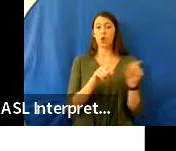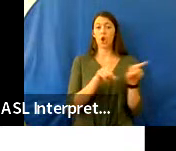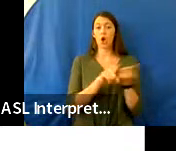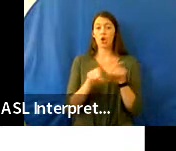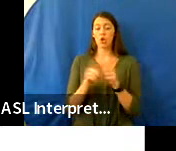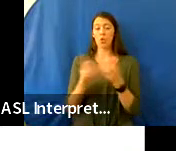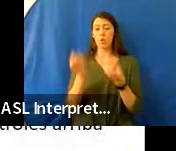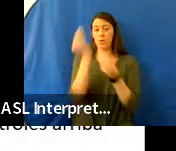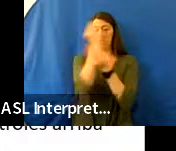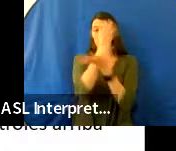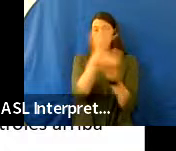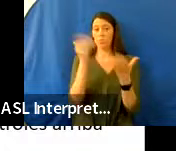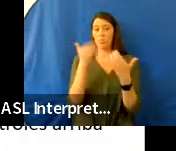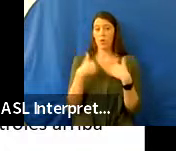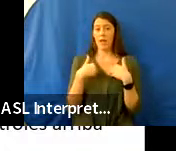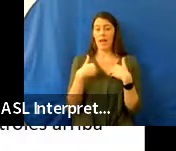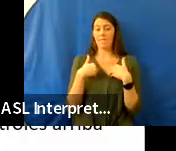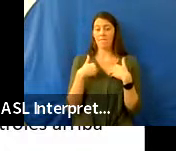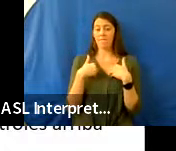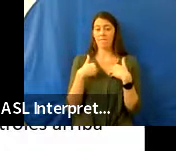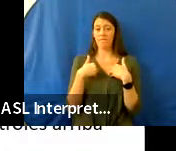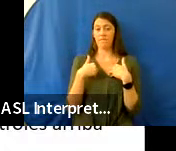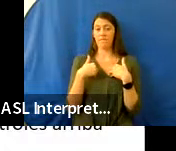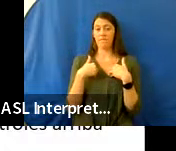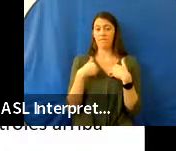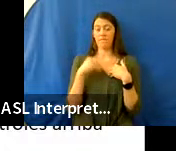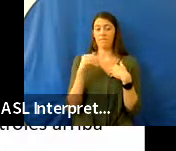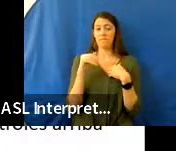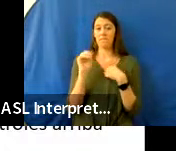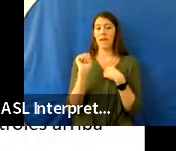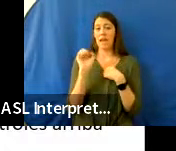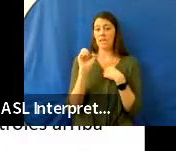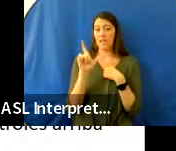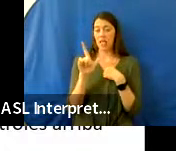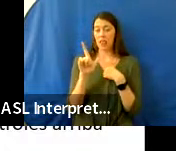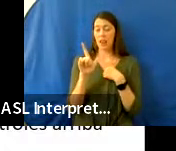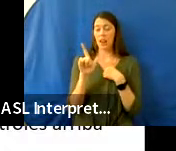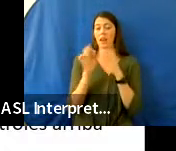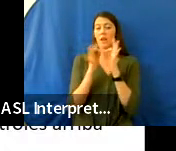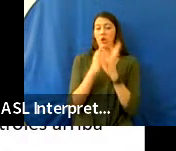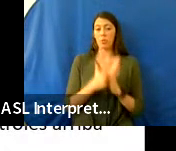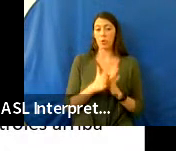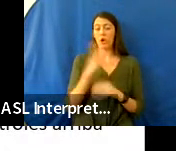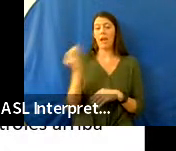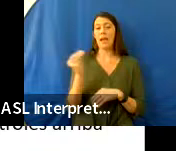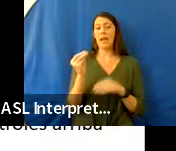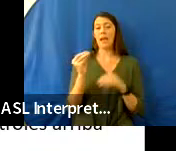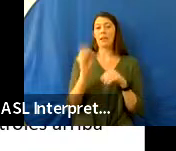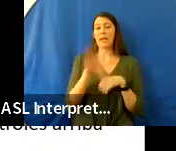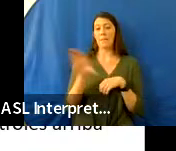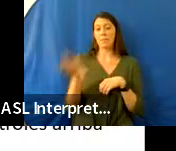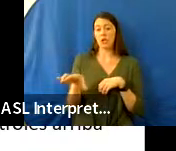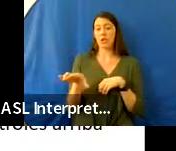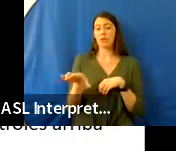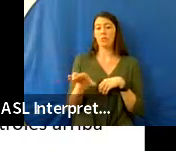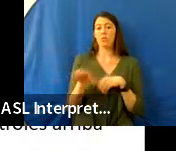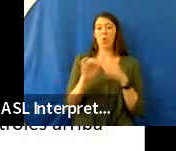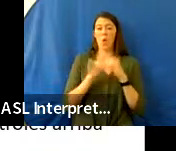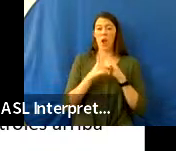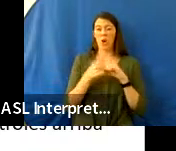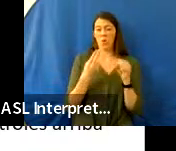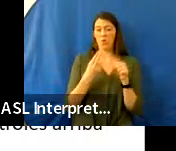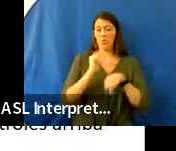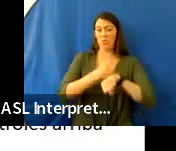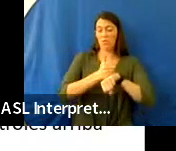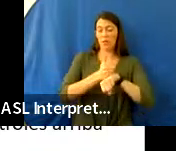captioning, or interpretation in American Sign Language and closed captioning. The instructions are on the screen, and we are